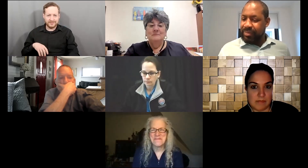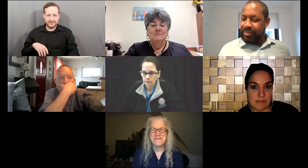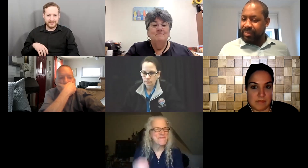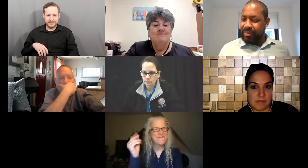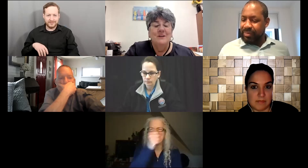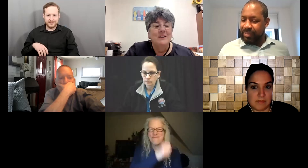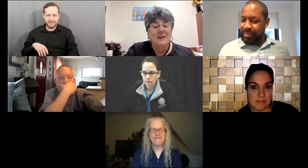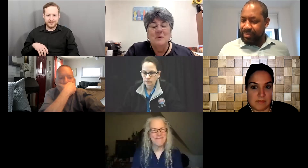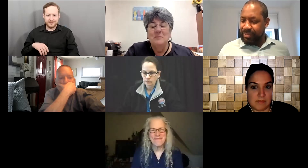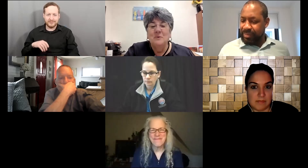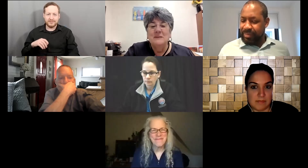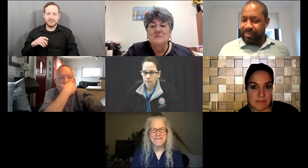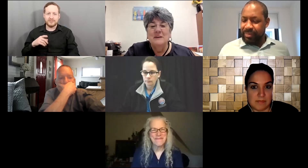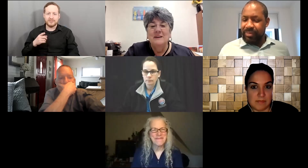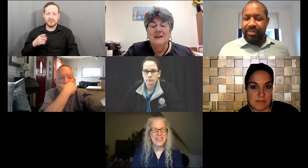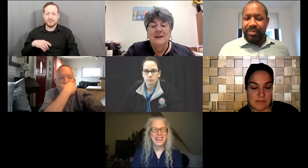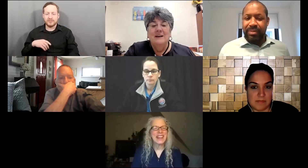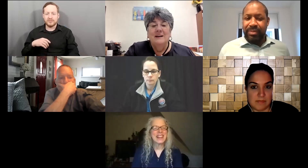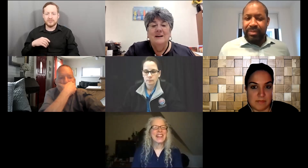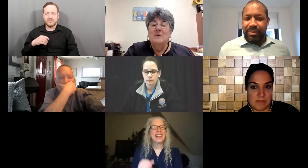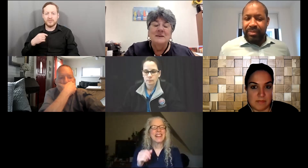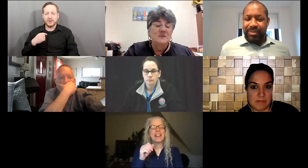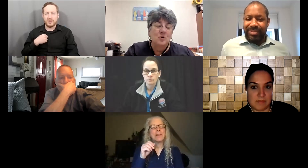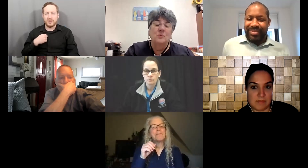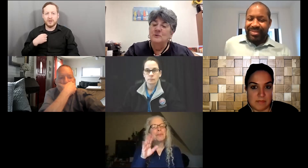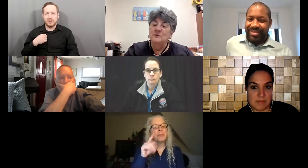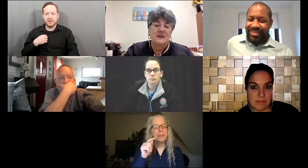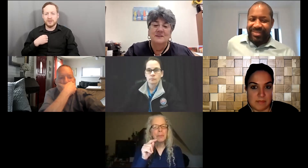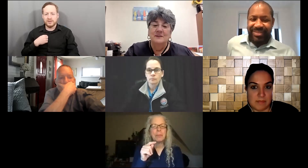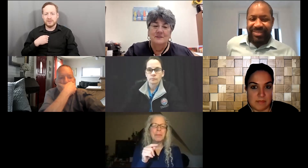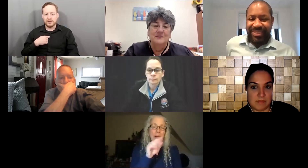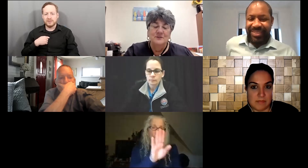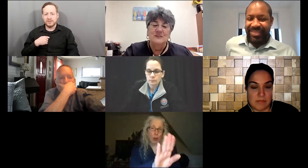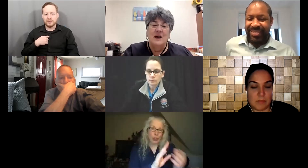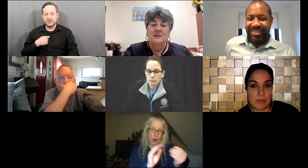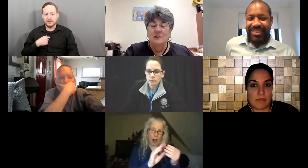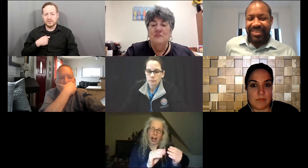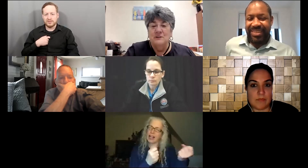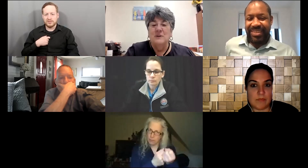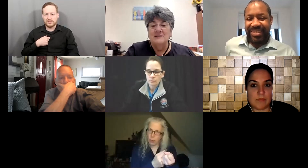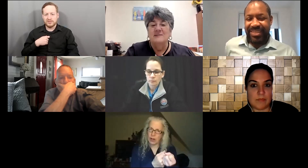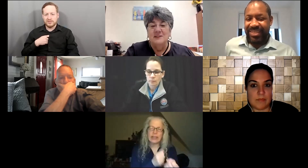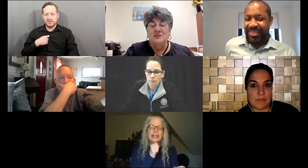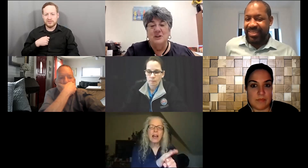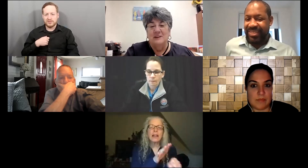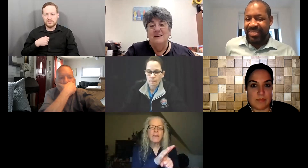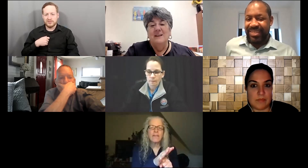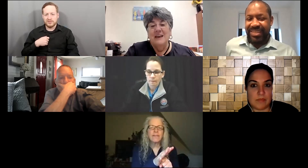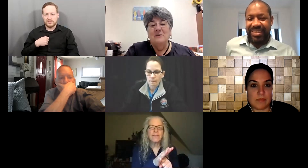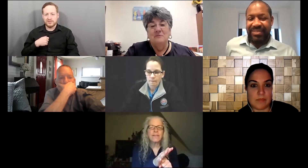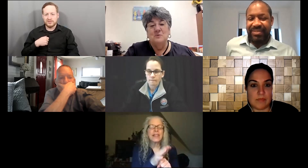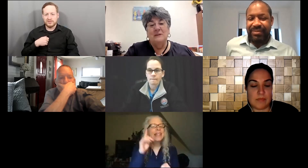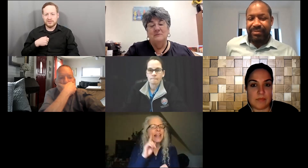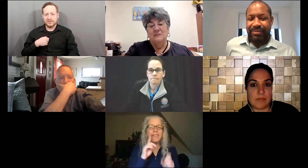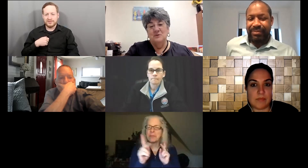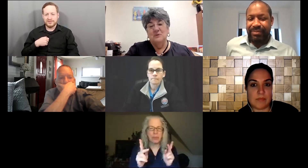No, I can't remember what it was, but I support what you say. There's just not enough interest in teaching K